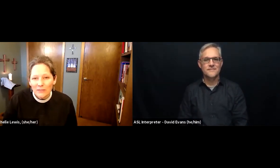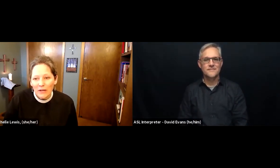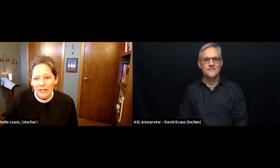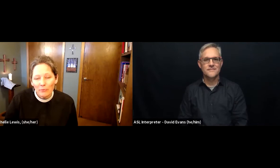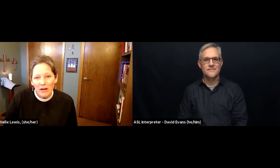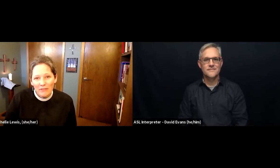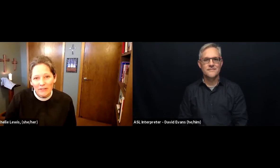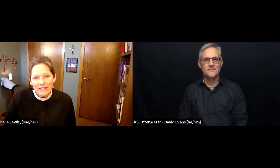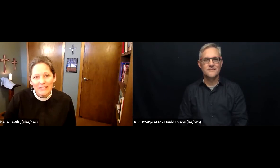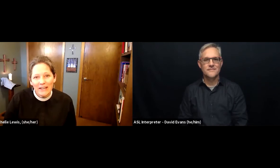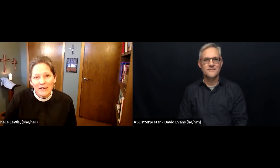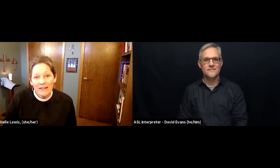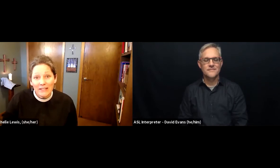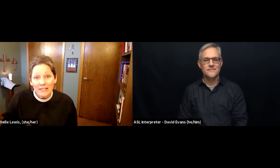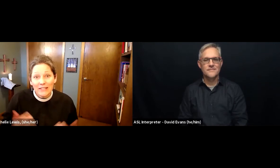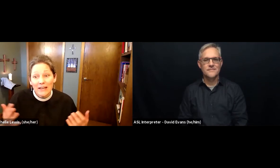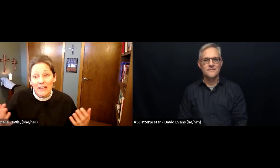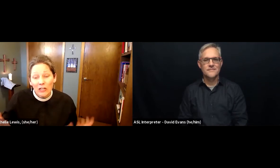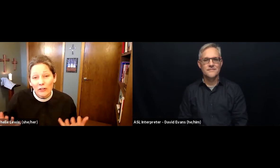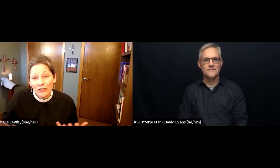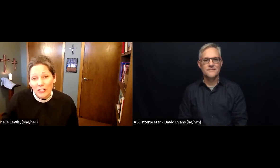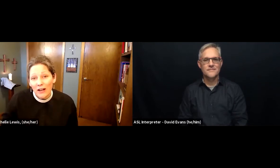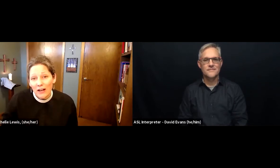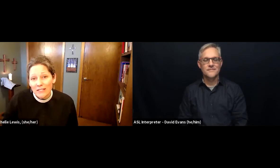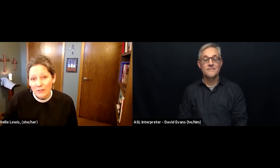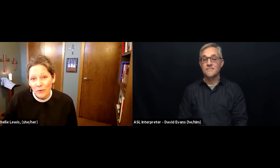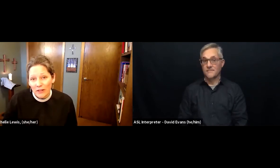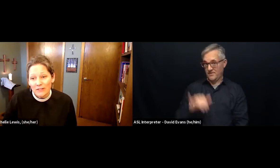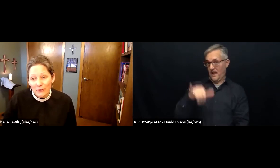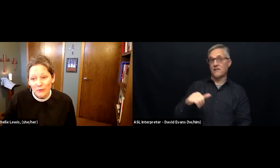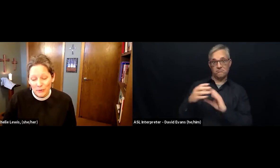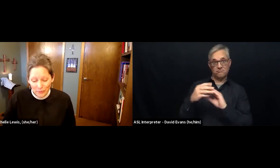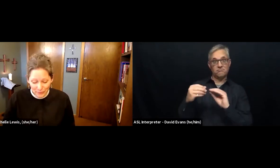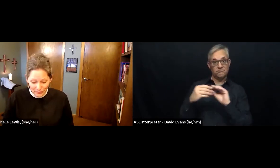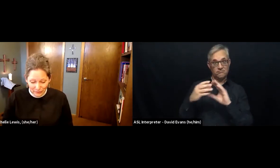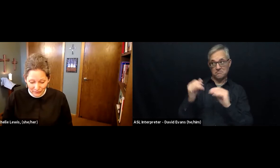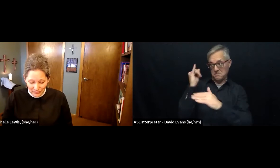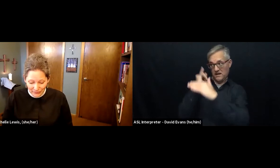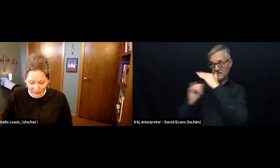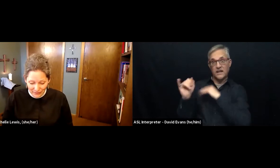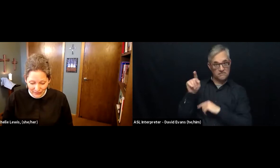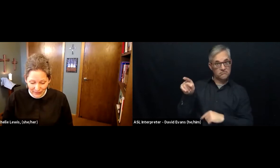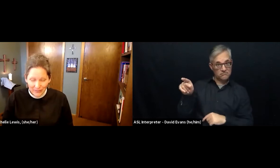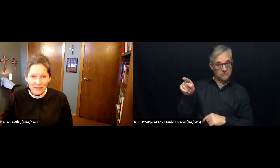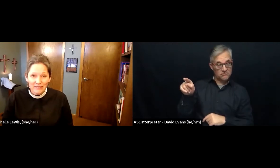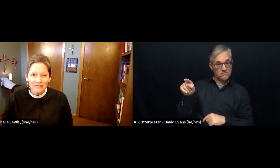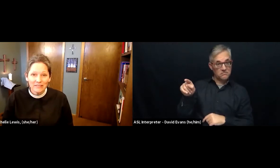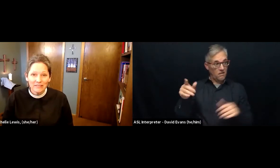This is what the prophet Isaiah is encouraging us with too.